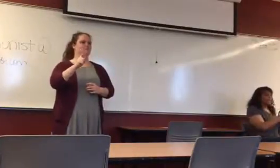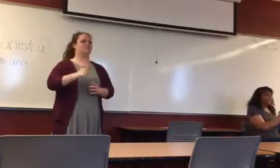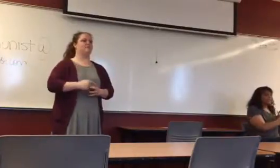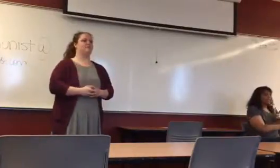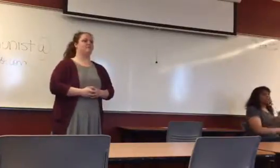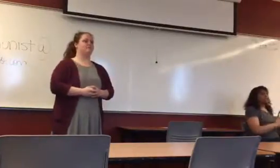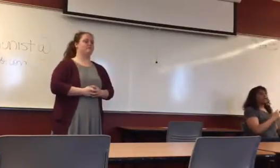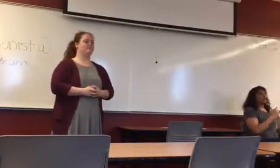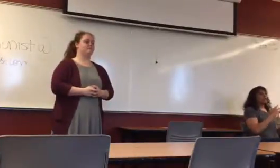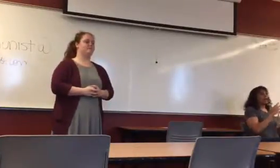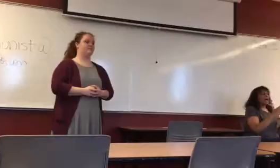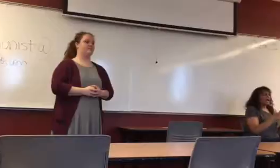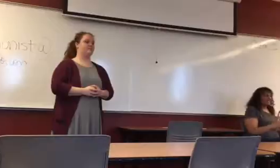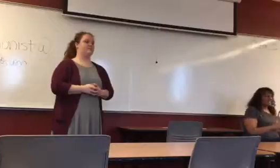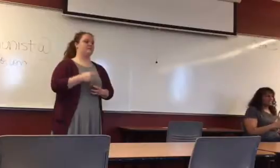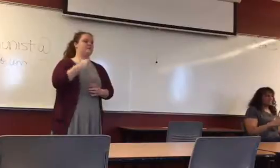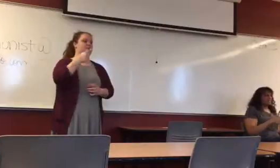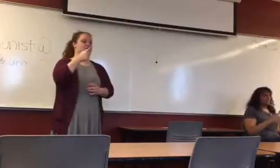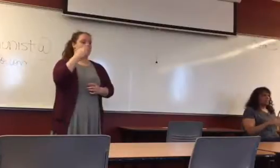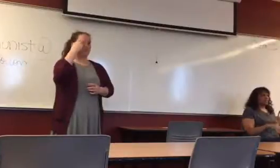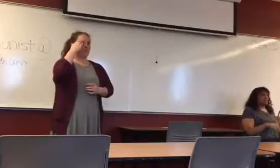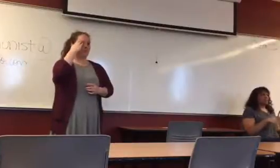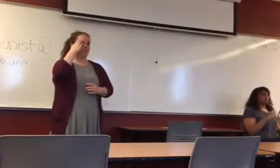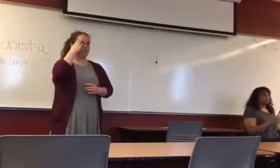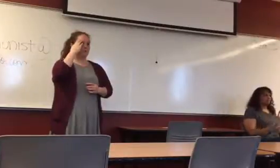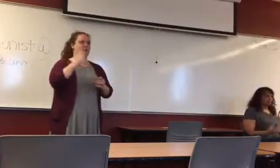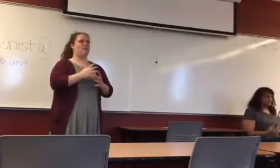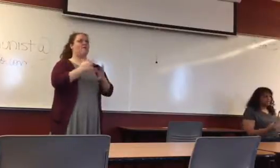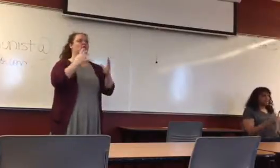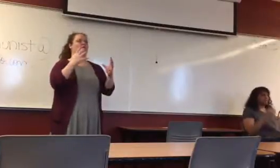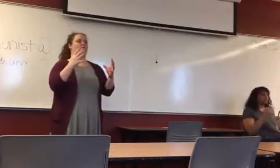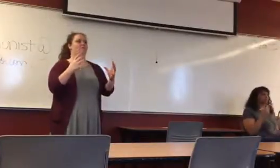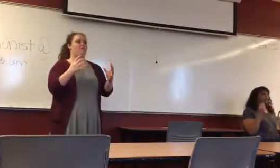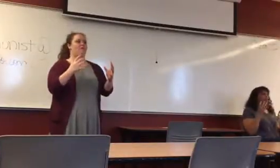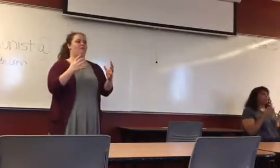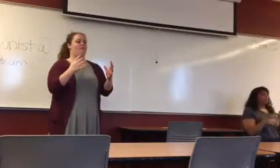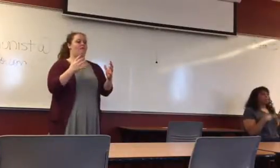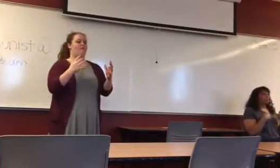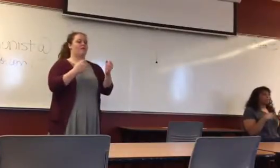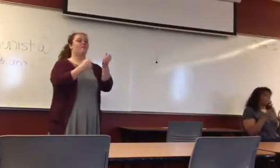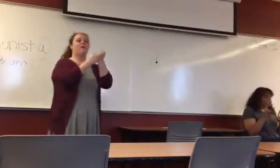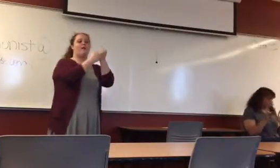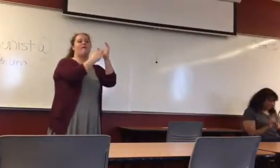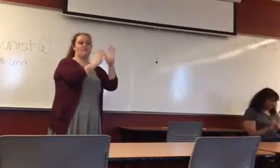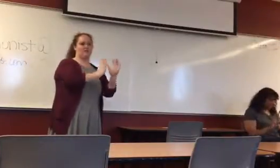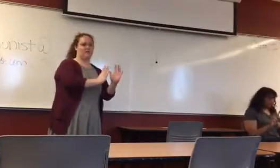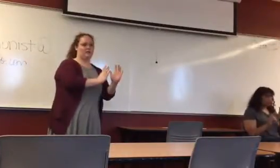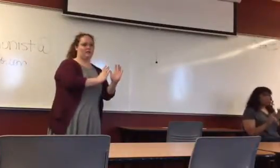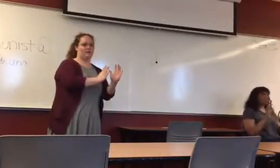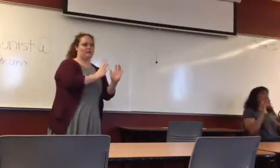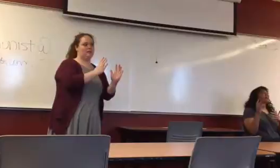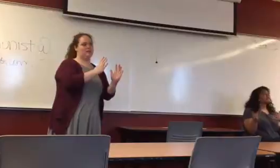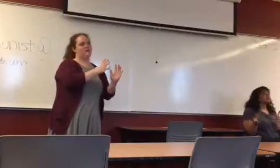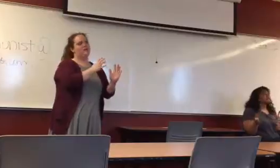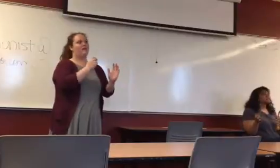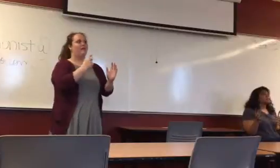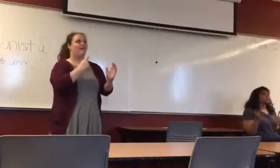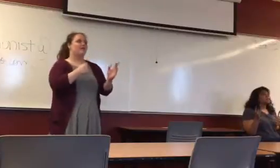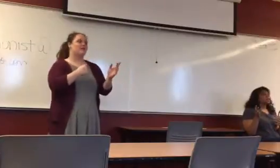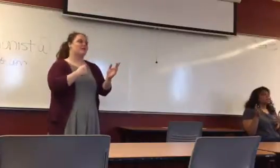he knows a lot about advocacy and what is appropriate to sign for victims or survivors.